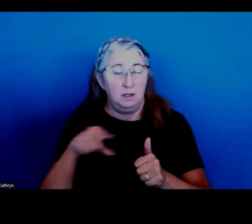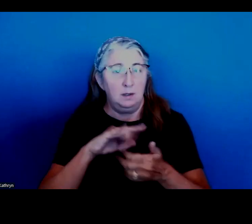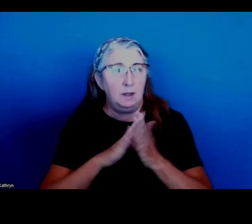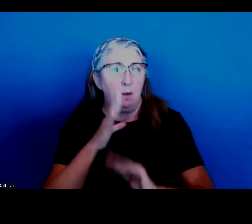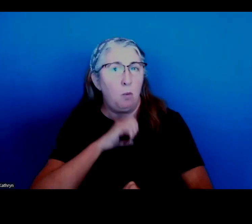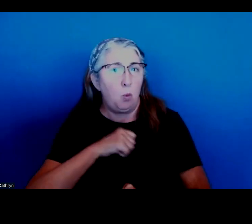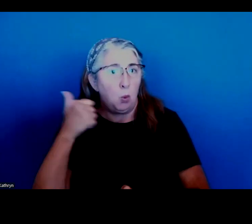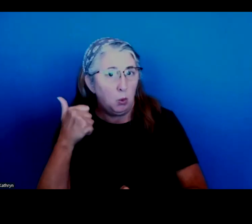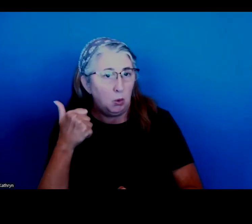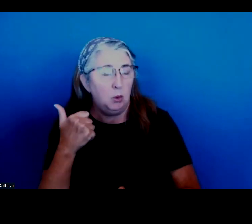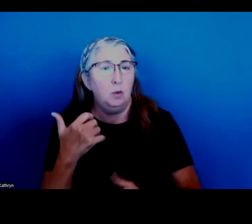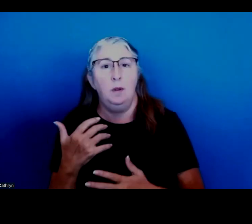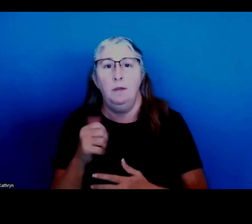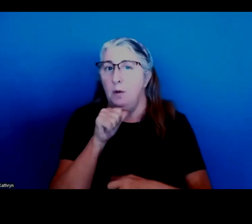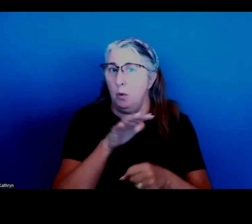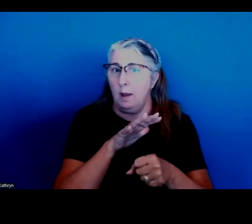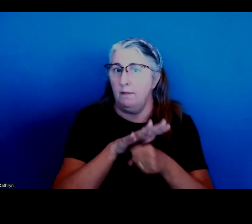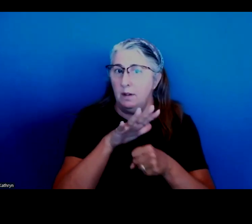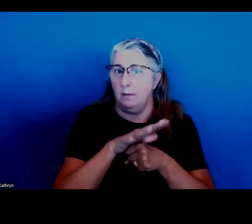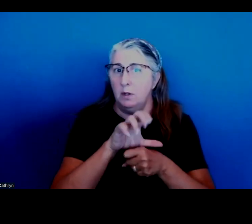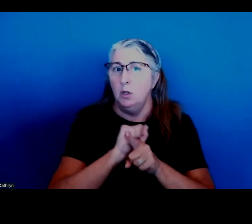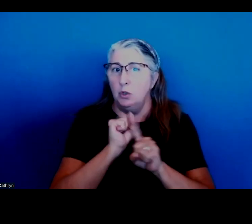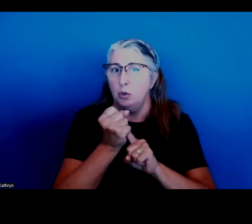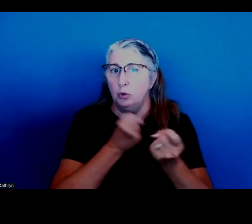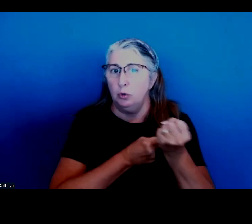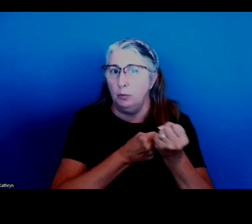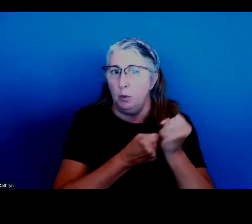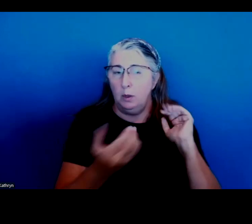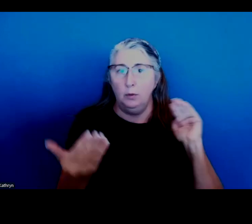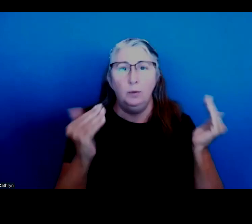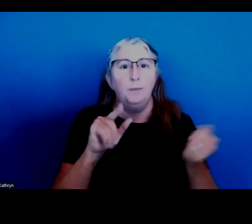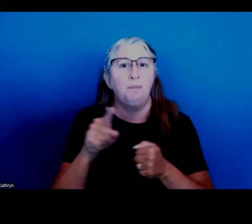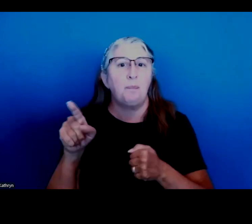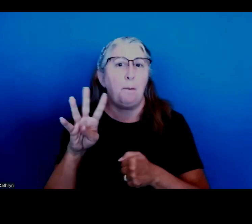with inadequate social supports. In comparison,